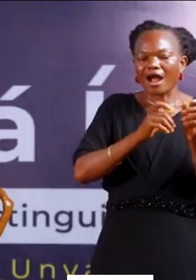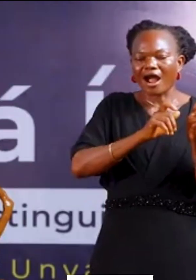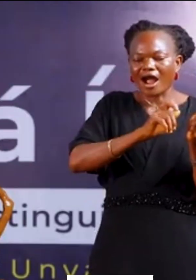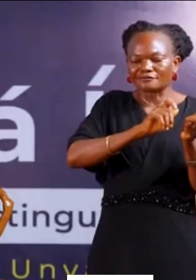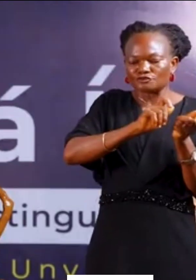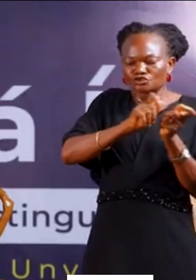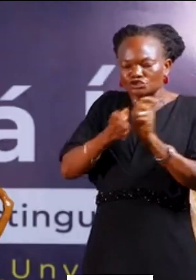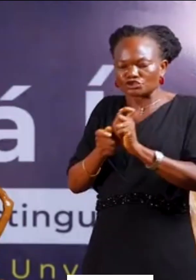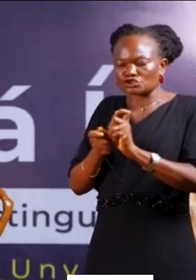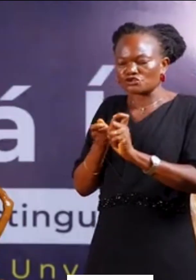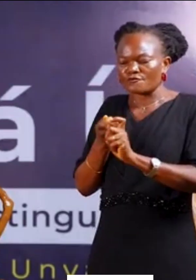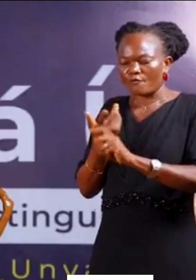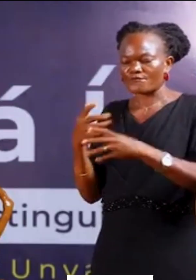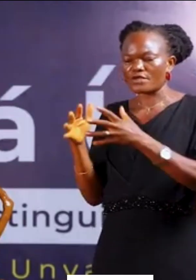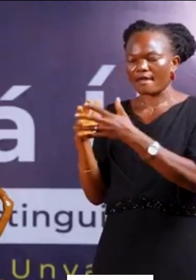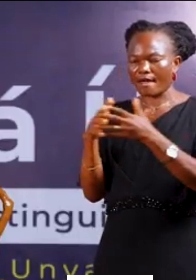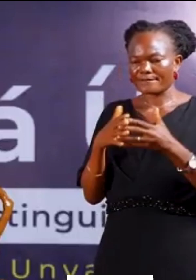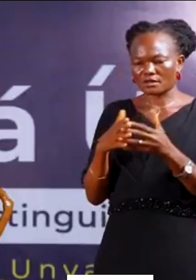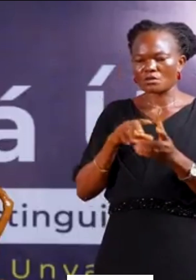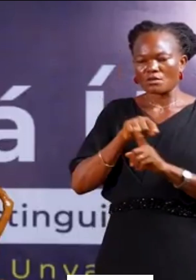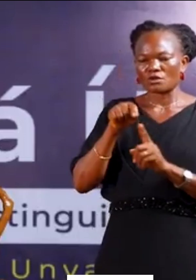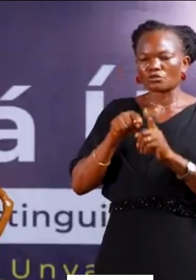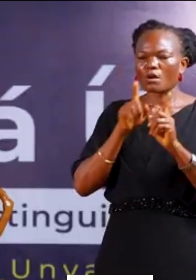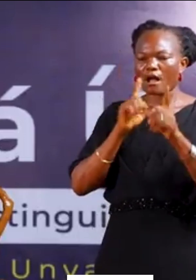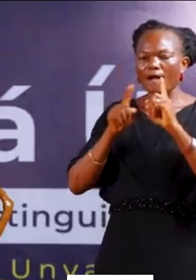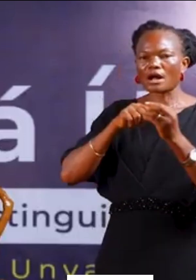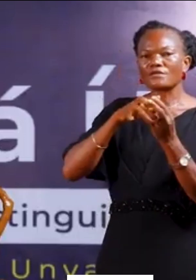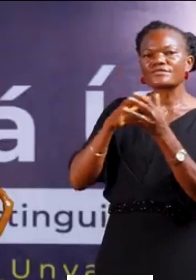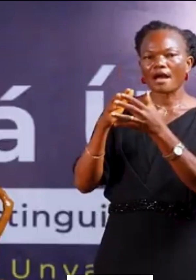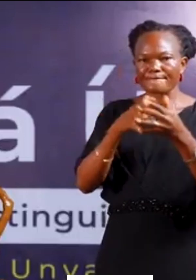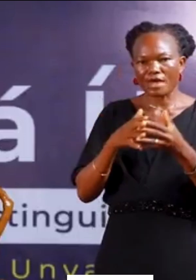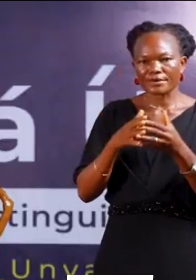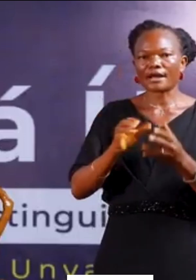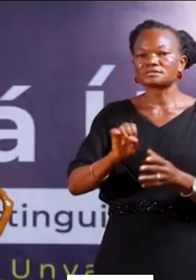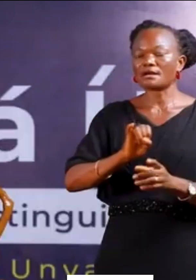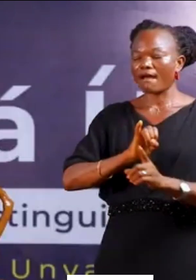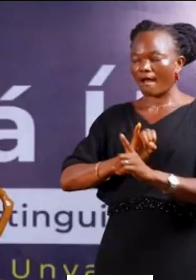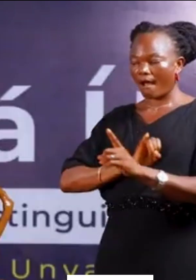the Americas. When I talk about the Americas, I mean